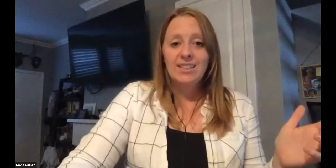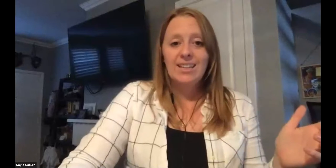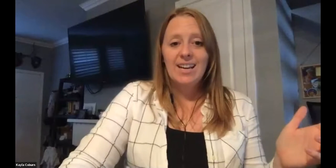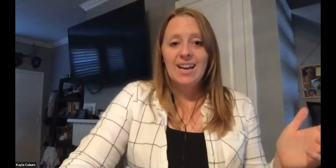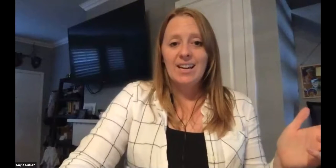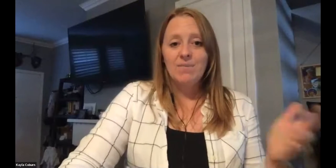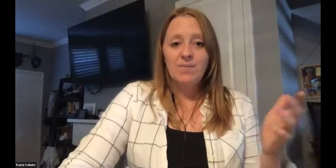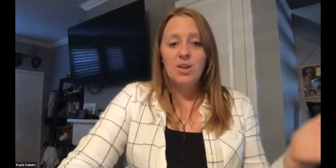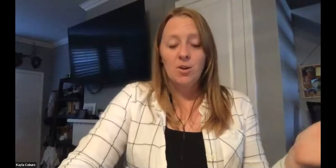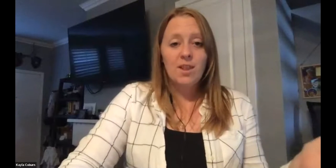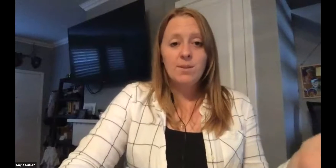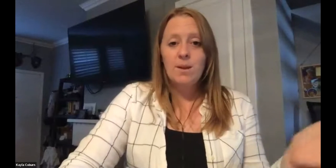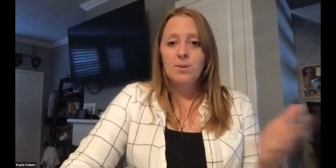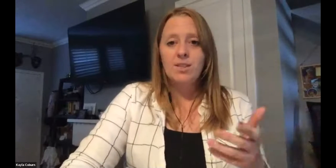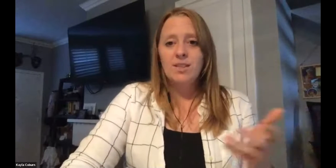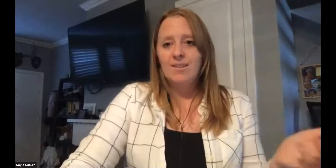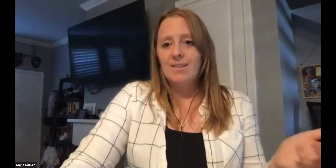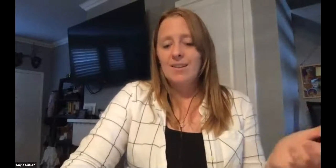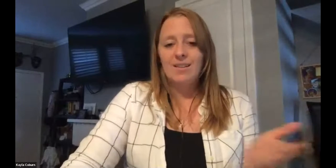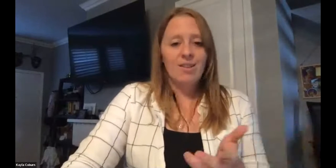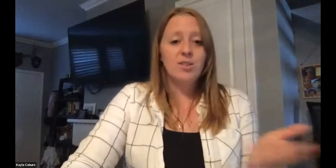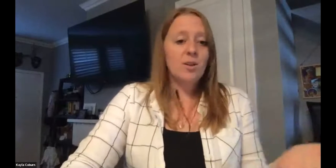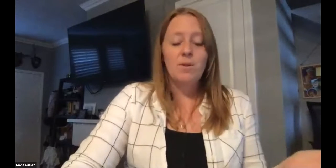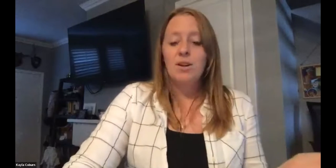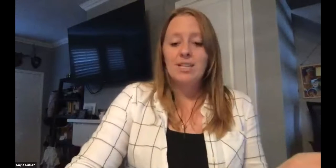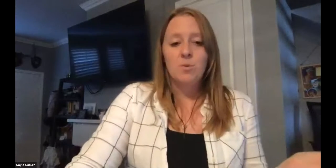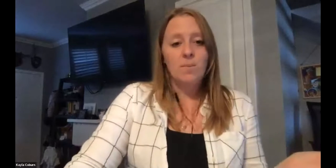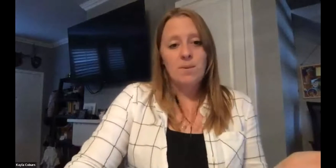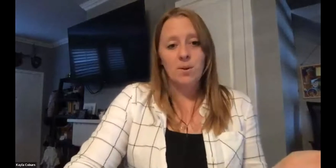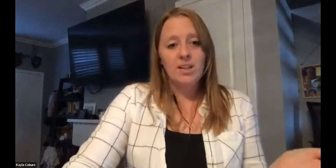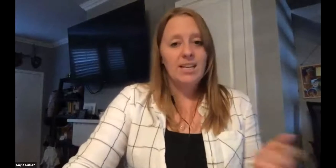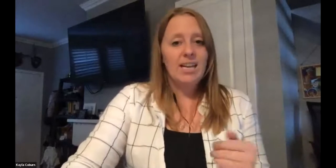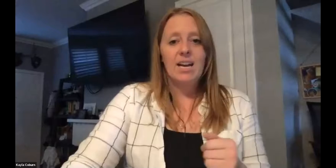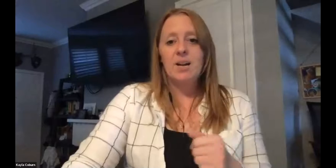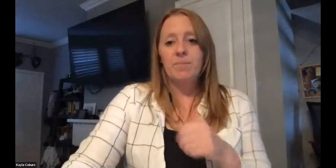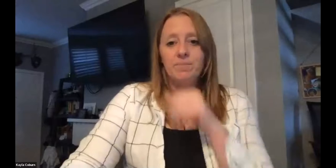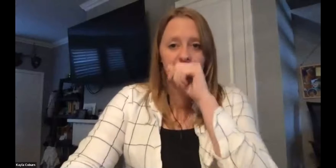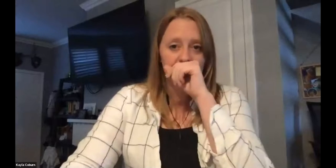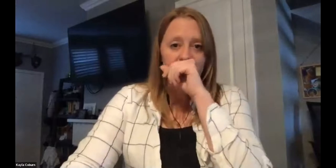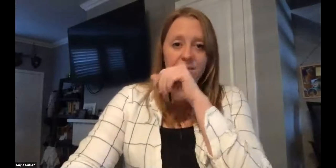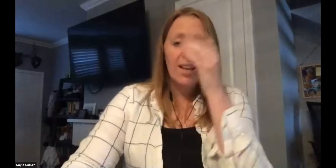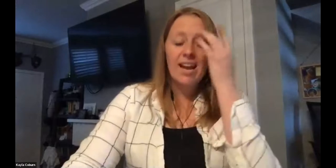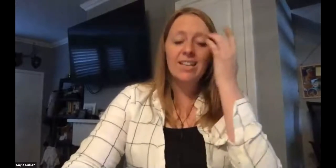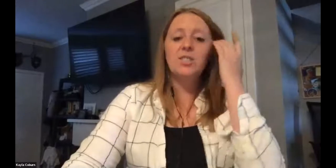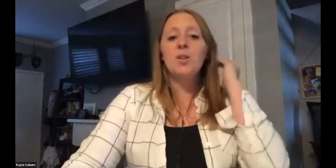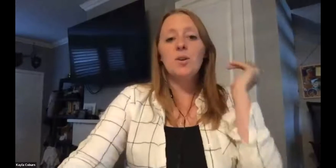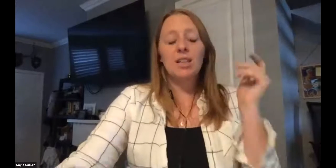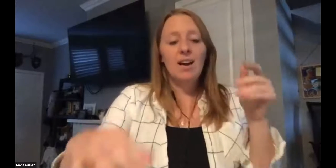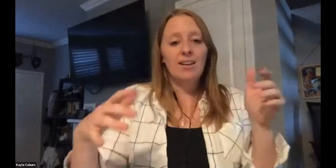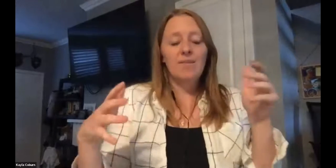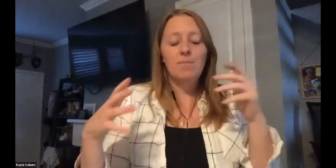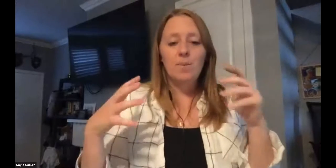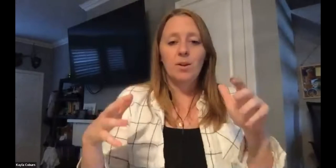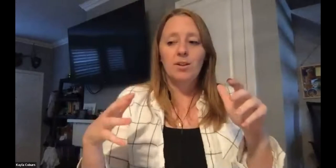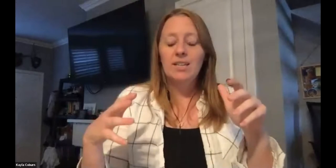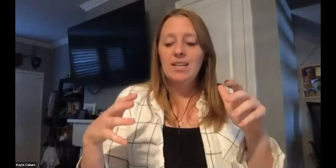useful, for them to be able to also communicate to more people. Um, I do know a